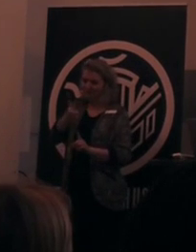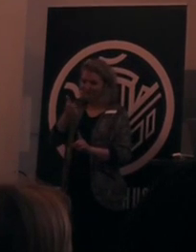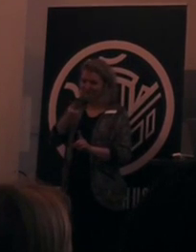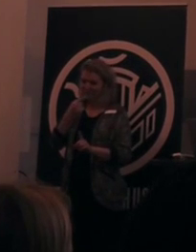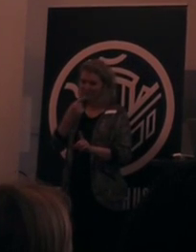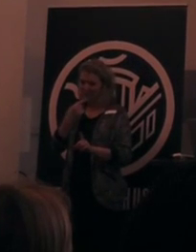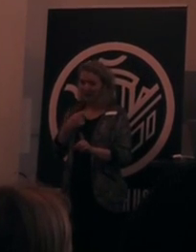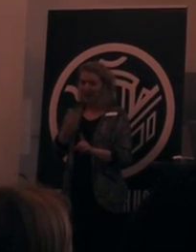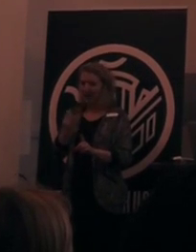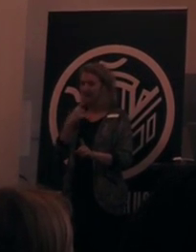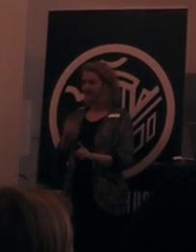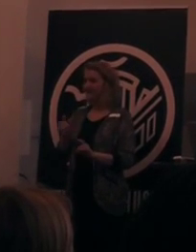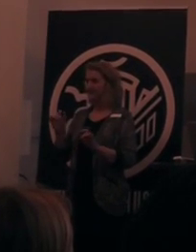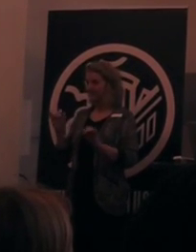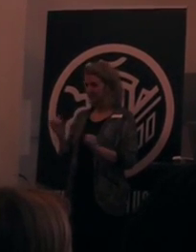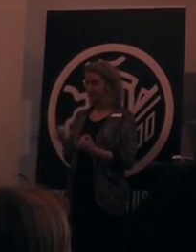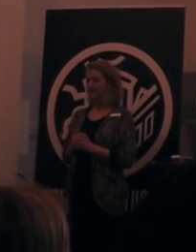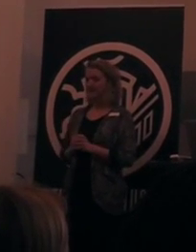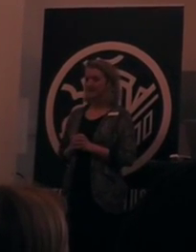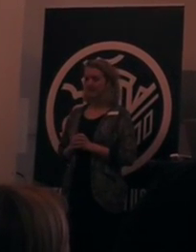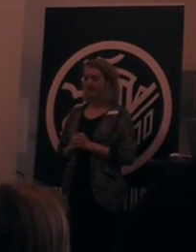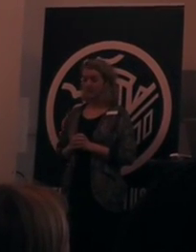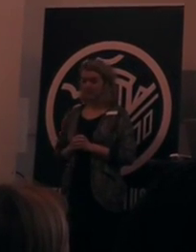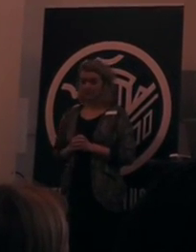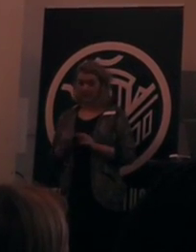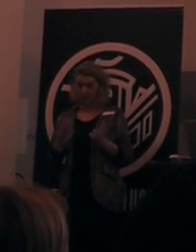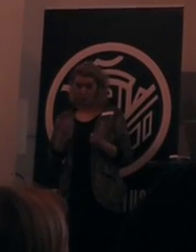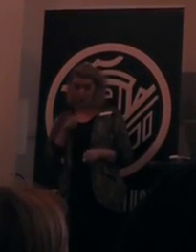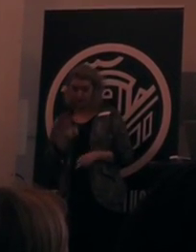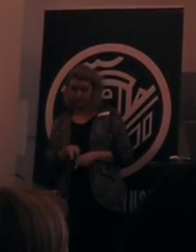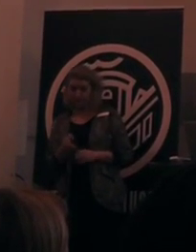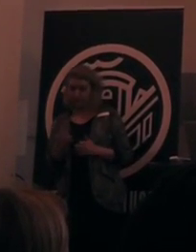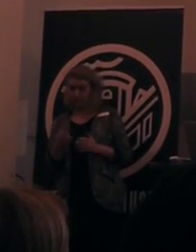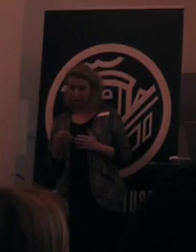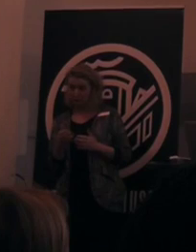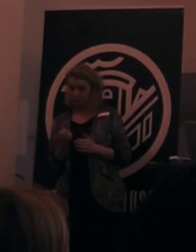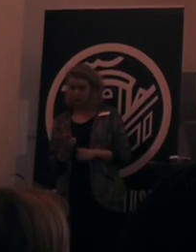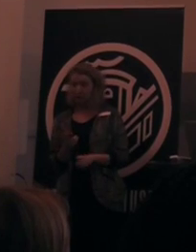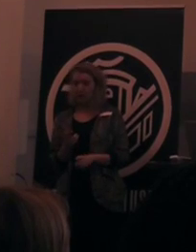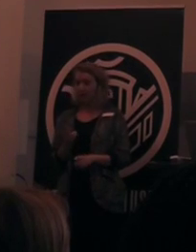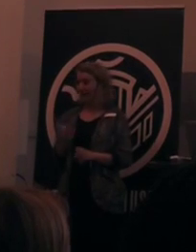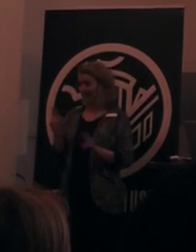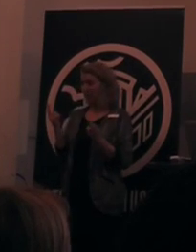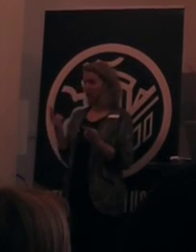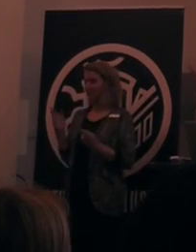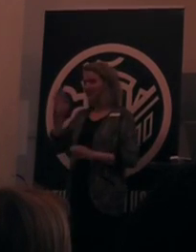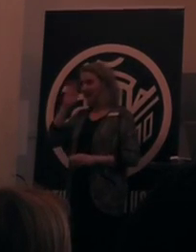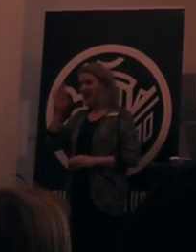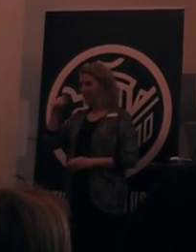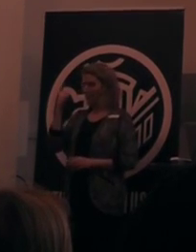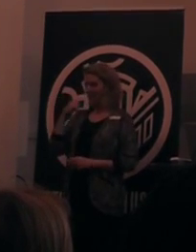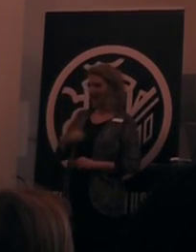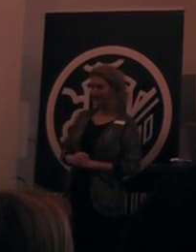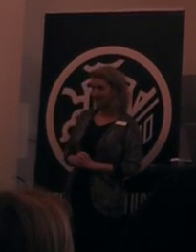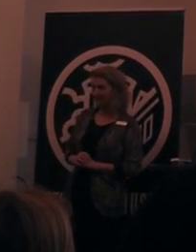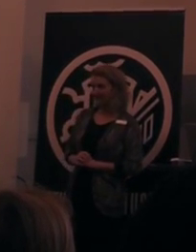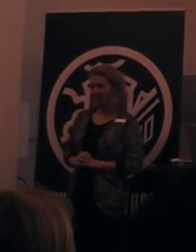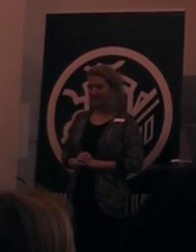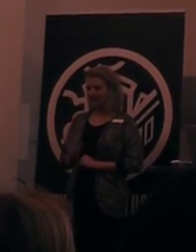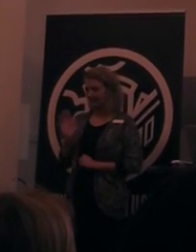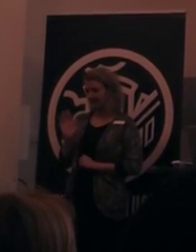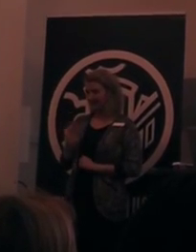said, yes. And they said, when did you come out? And he said, just now. Hi, Mom. Hi, Dad.